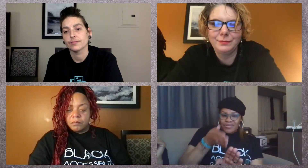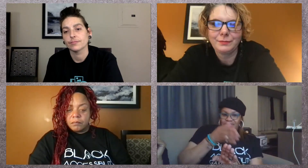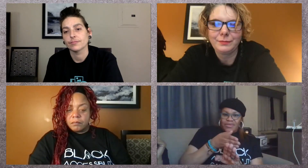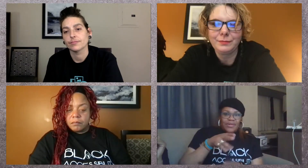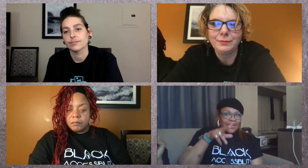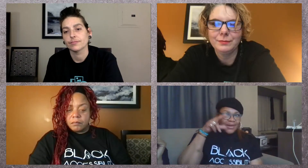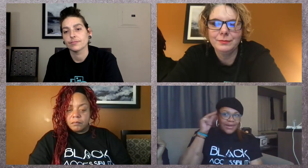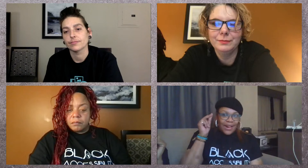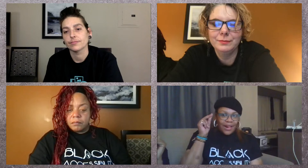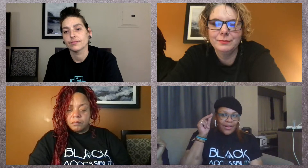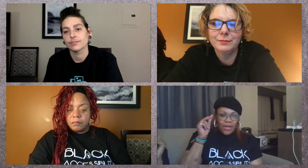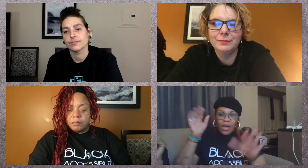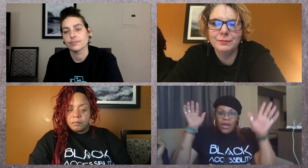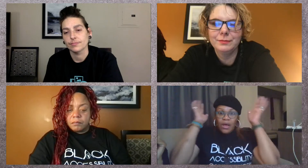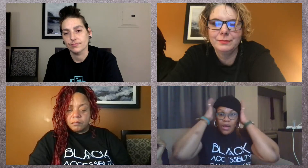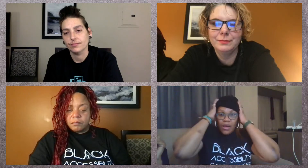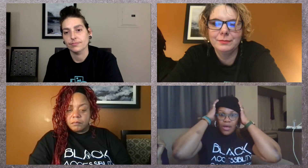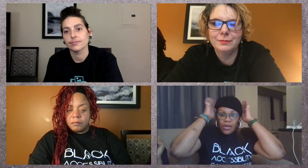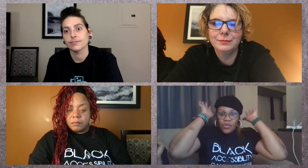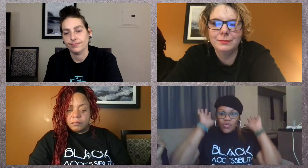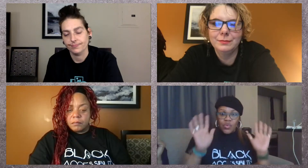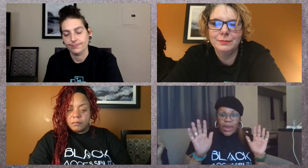thrilled.